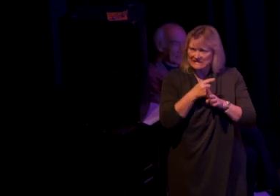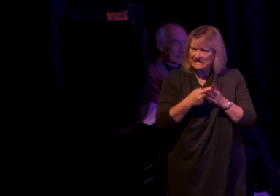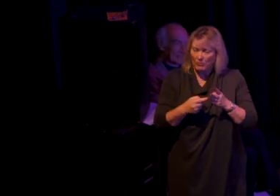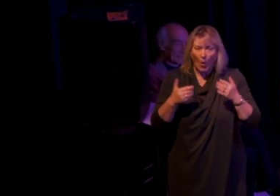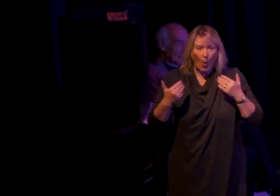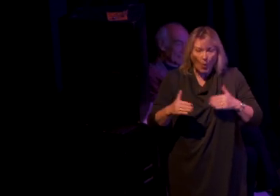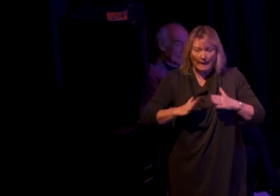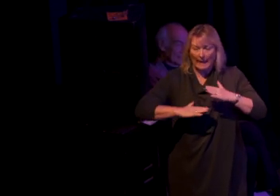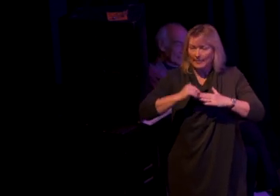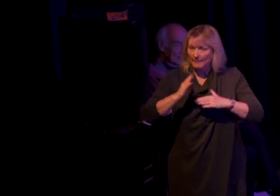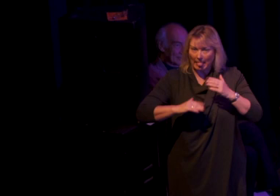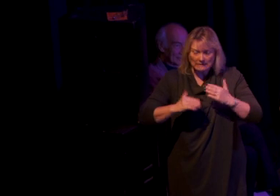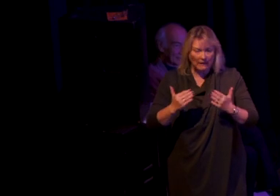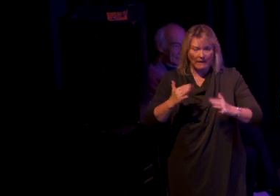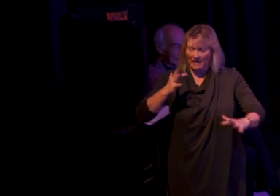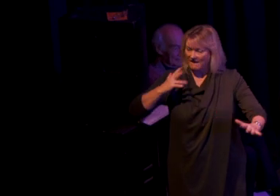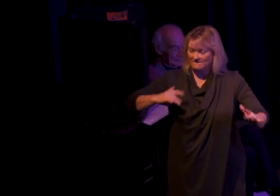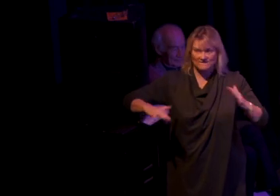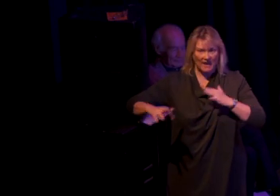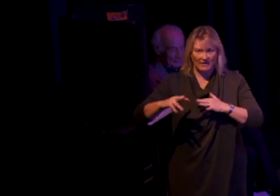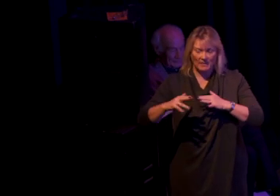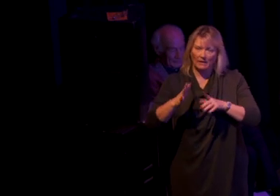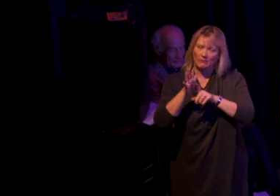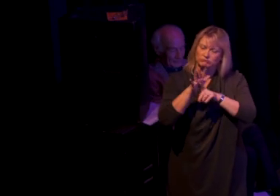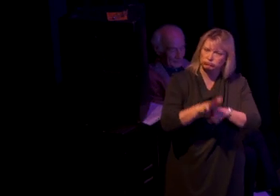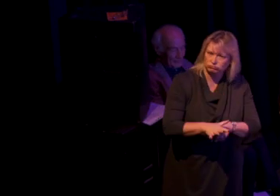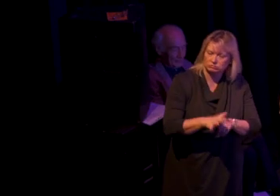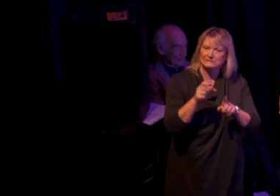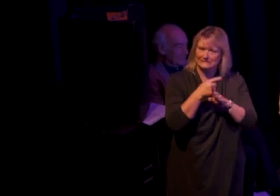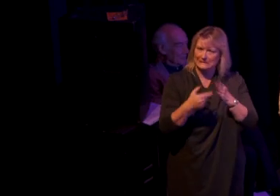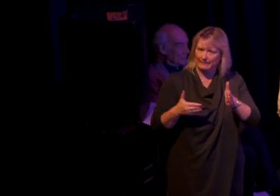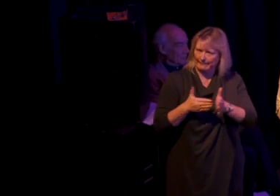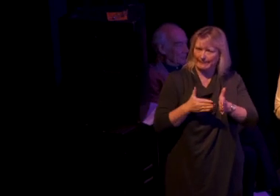buildings or environments disable people.